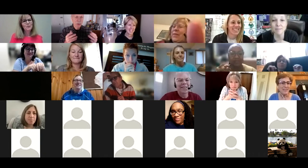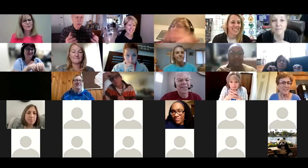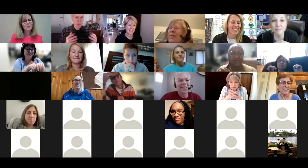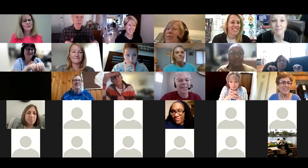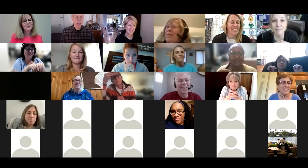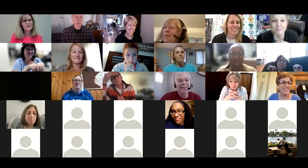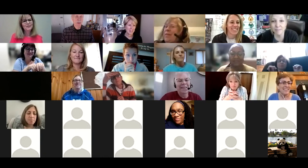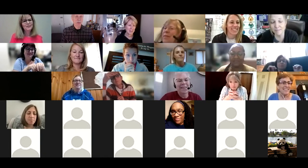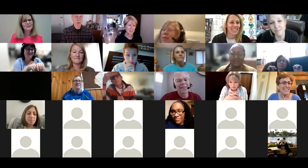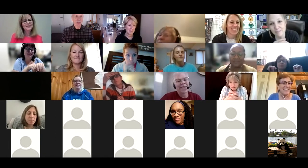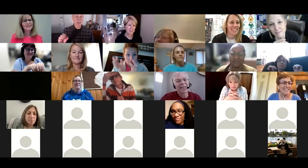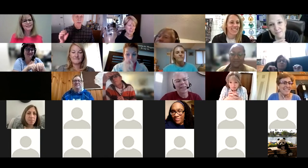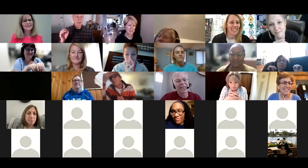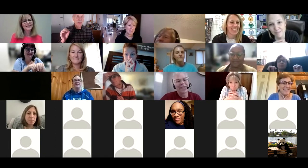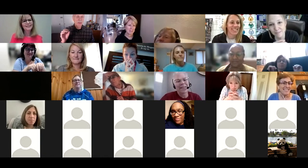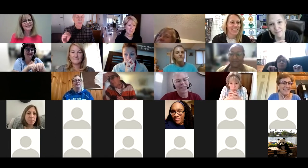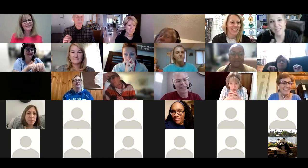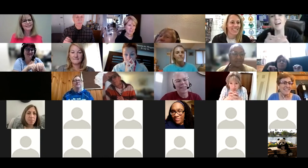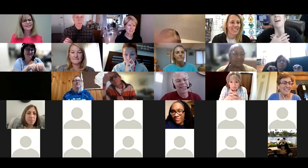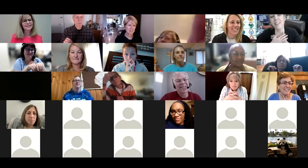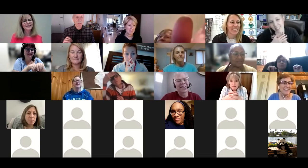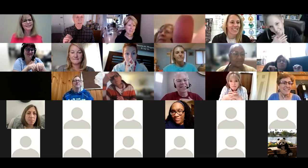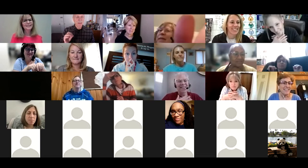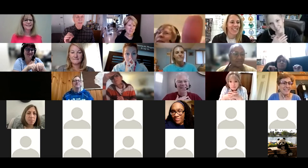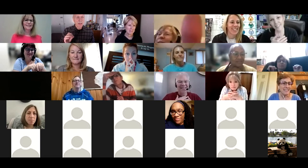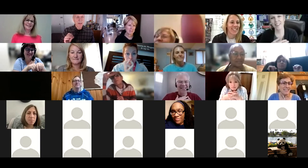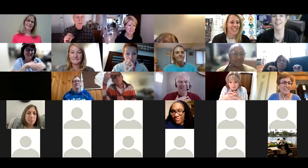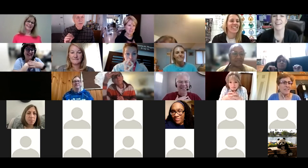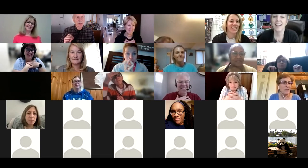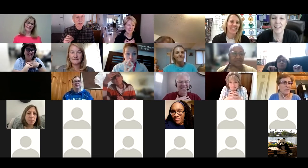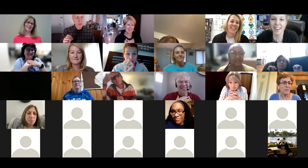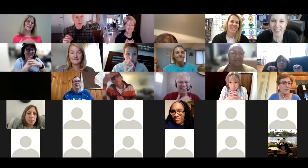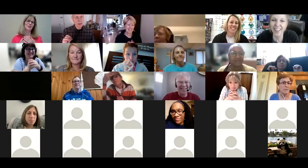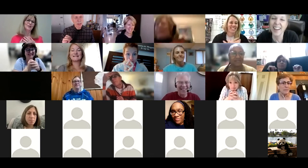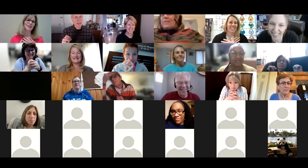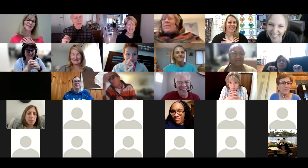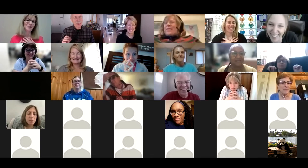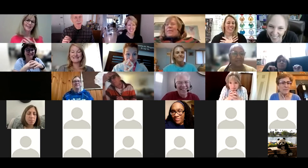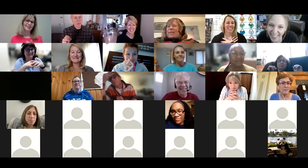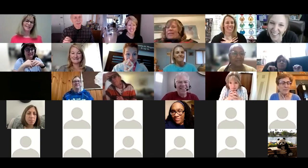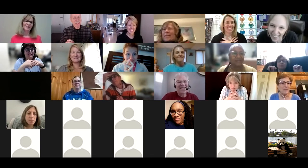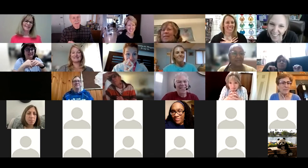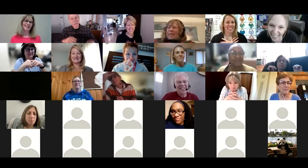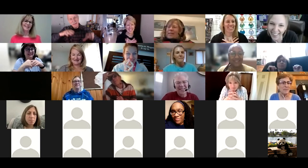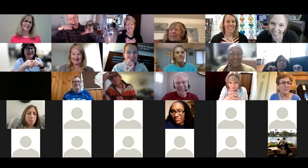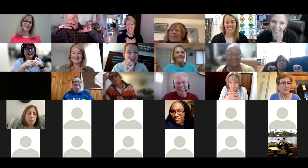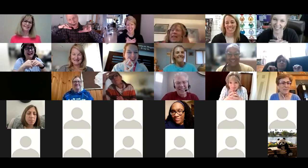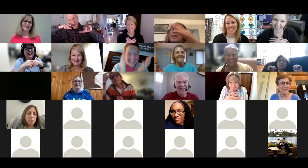receive a 10-finger woo, it is yes. You should say thank you for the 10-finger woo.